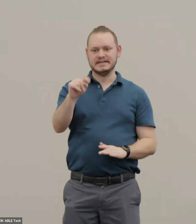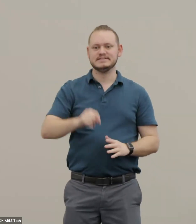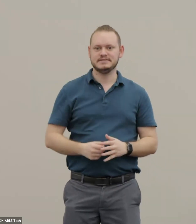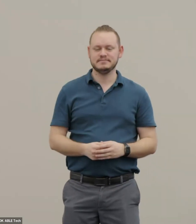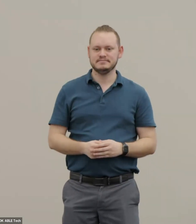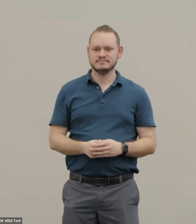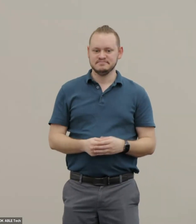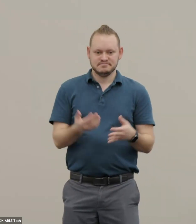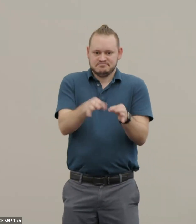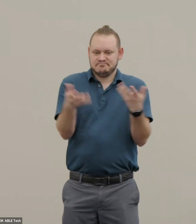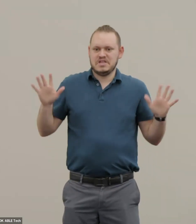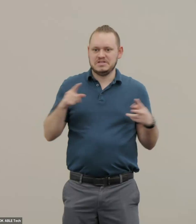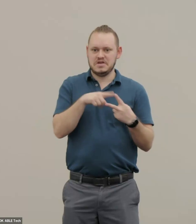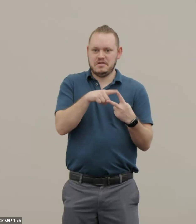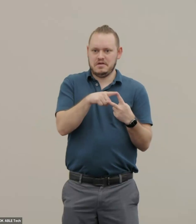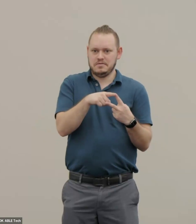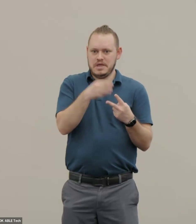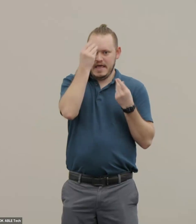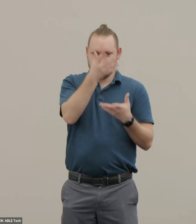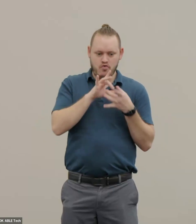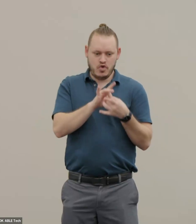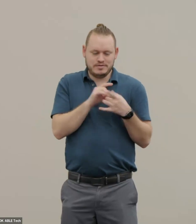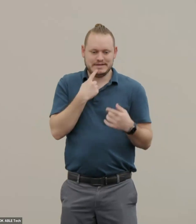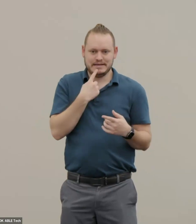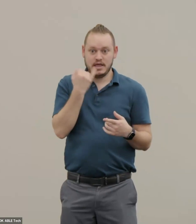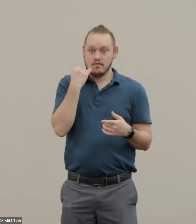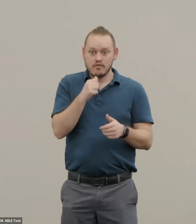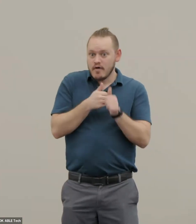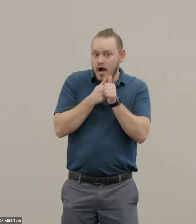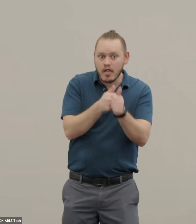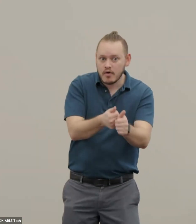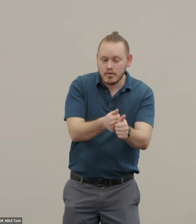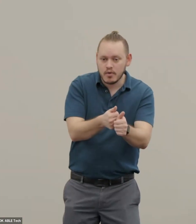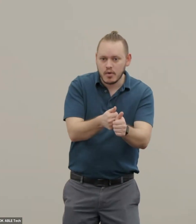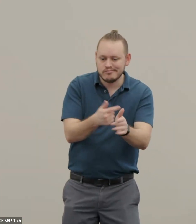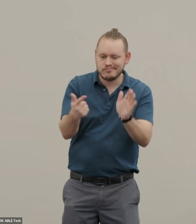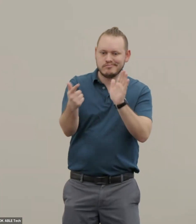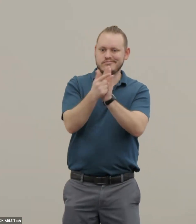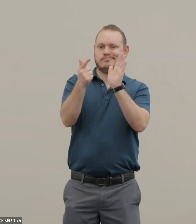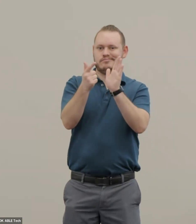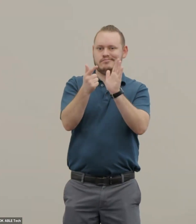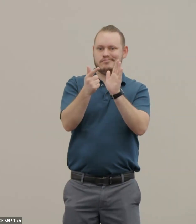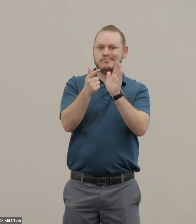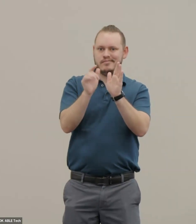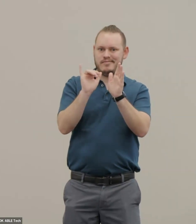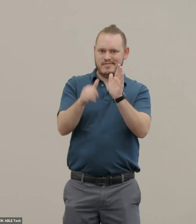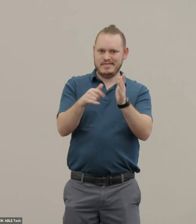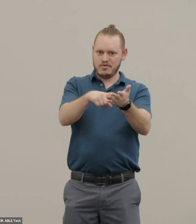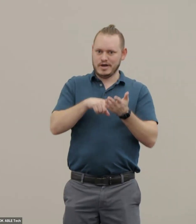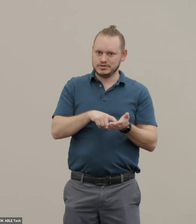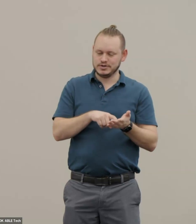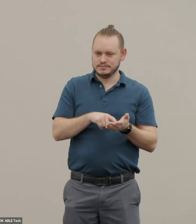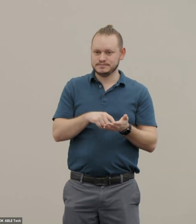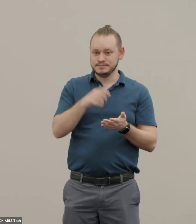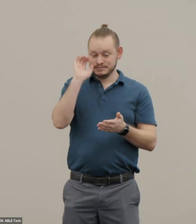and relationship says. But if we don't follow that guideline, we're violating that criteria and